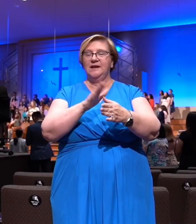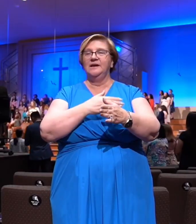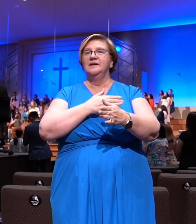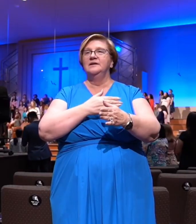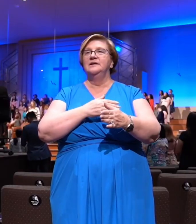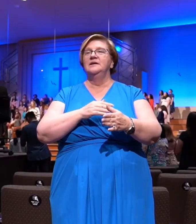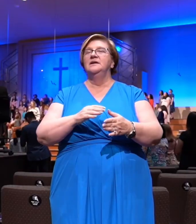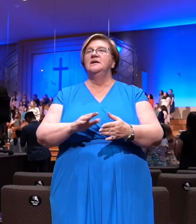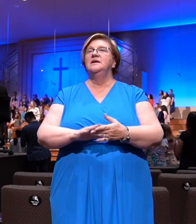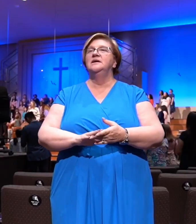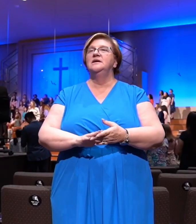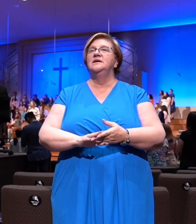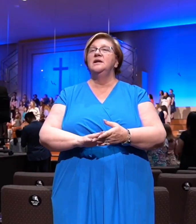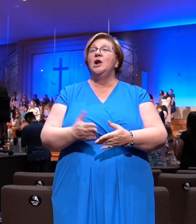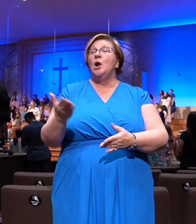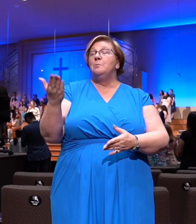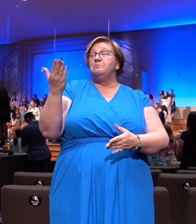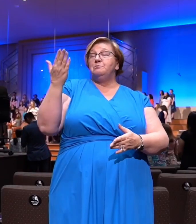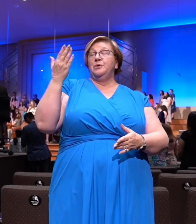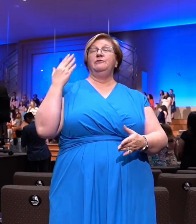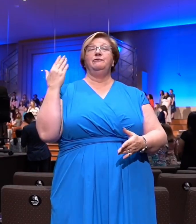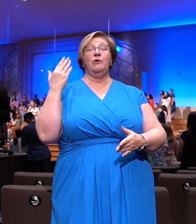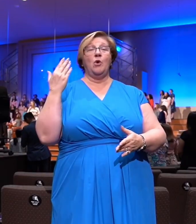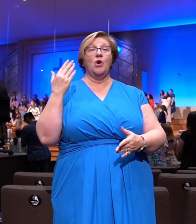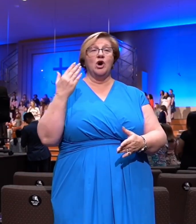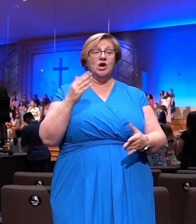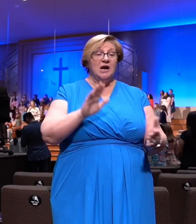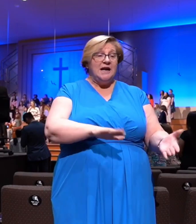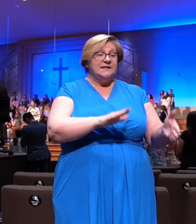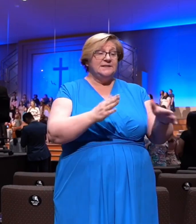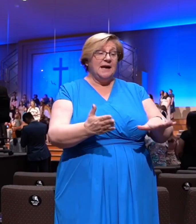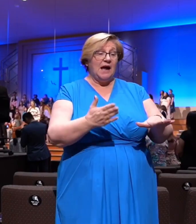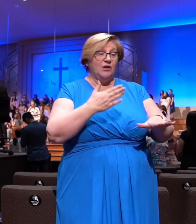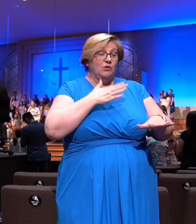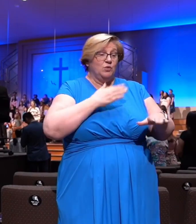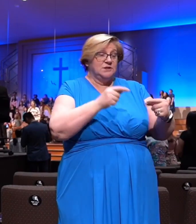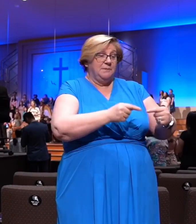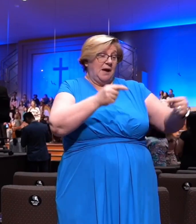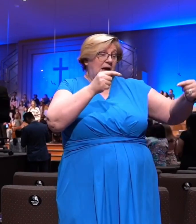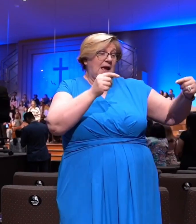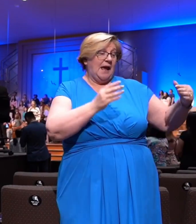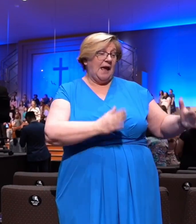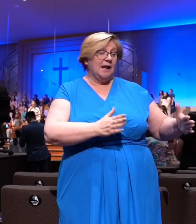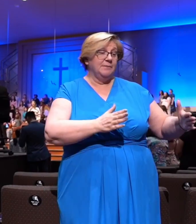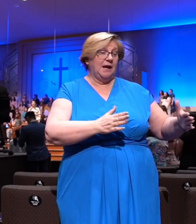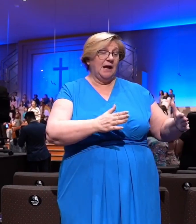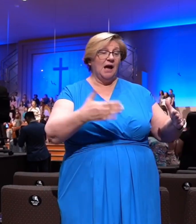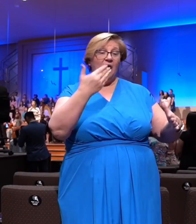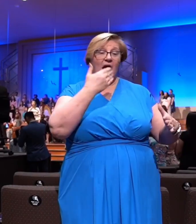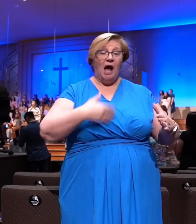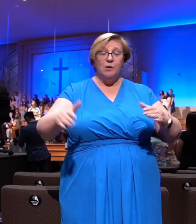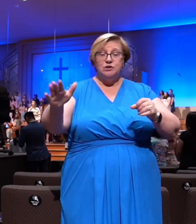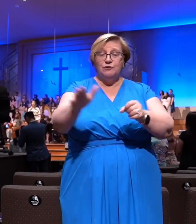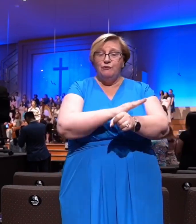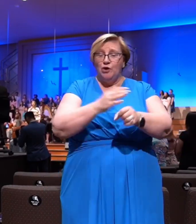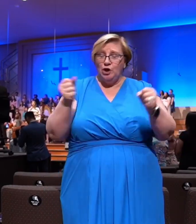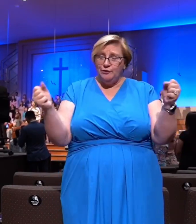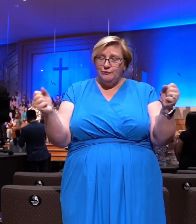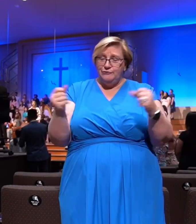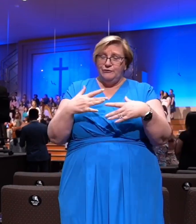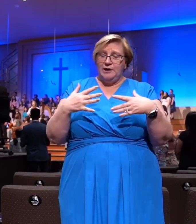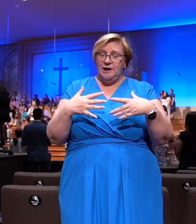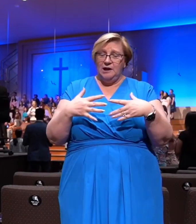Death was once my great opponent. Fear once had a hold